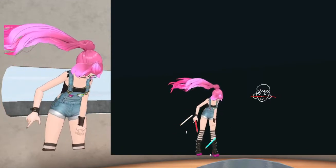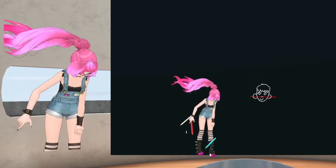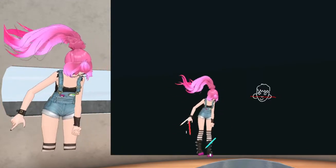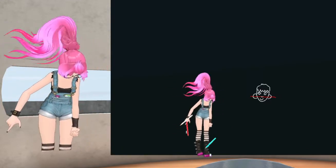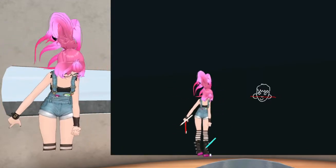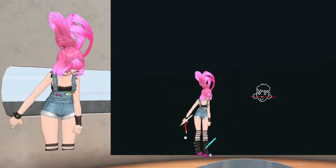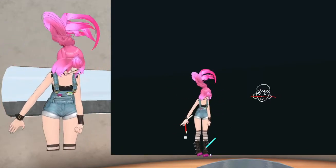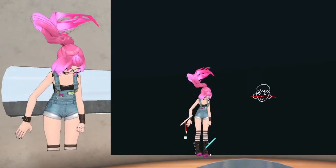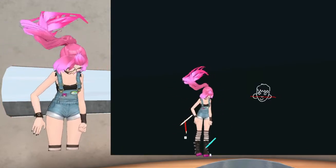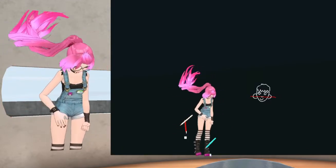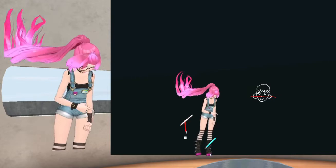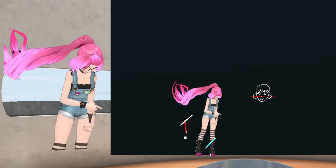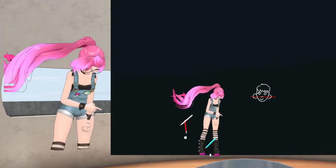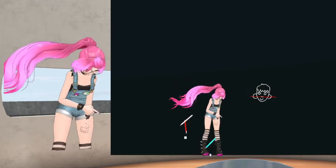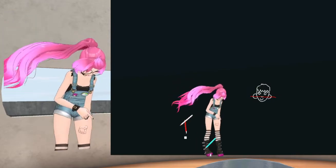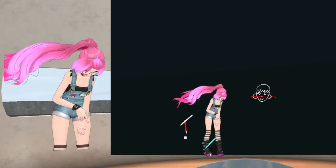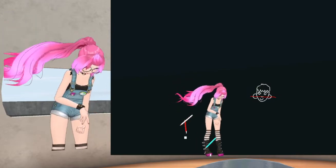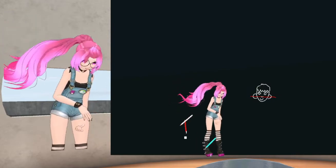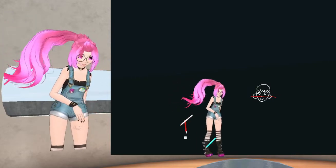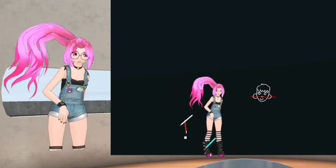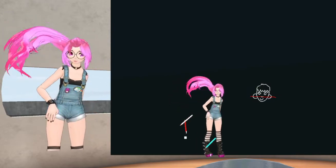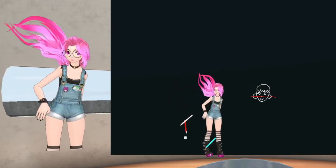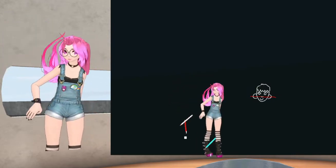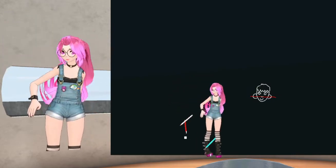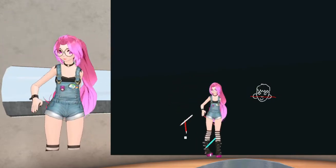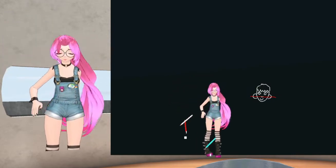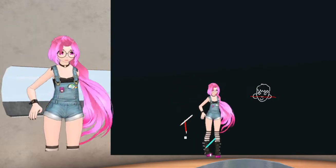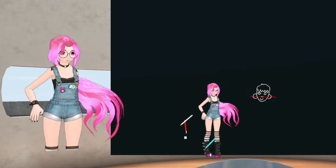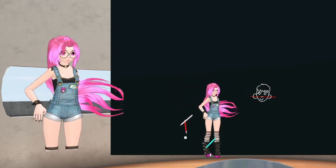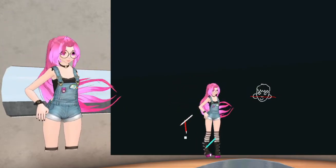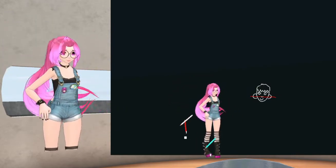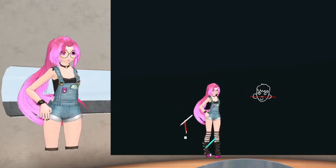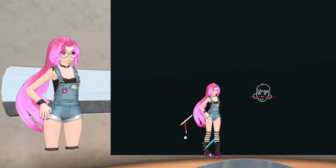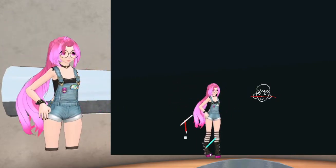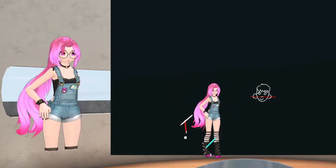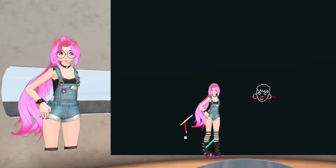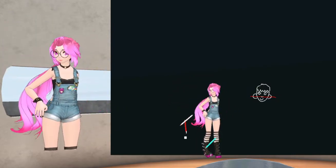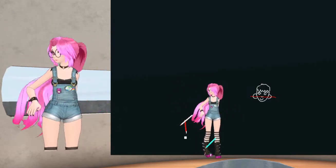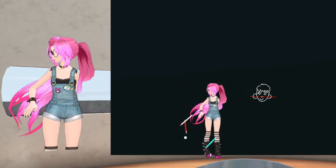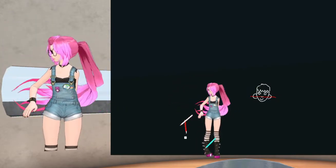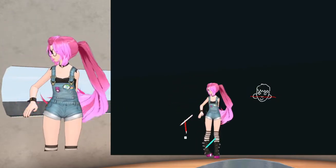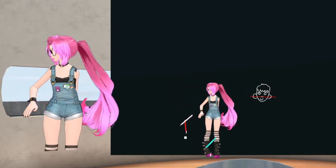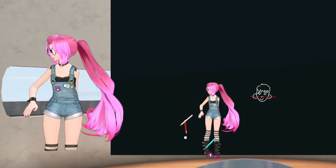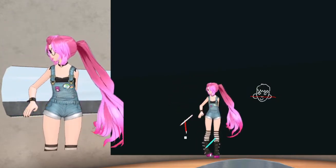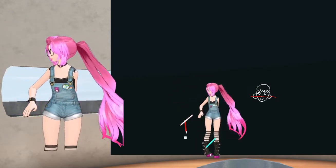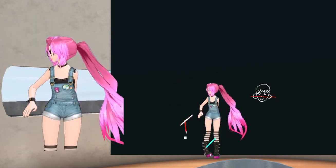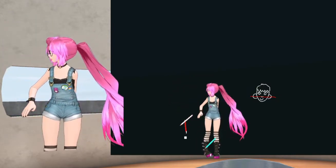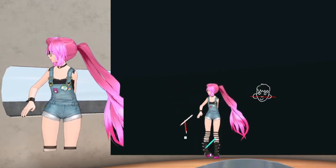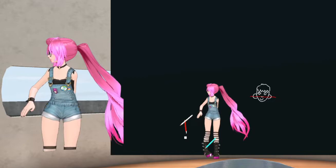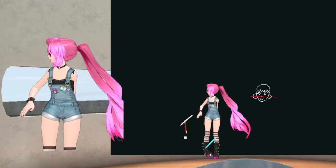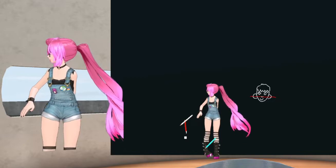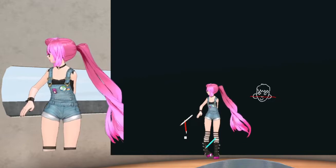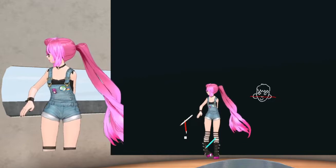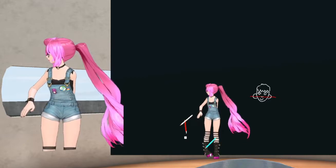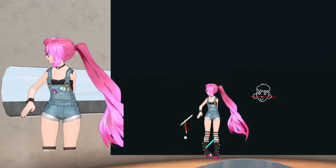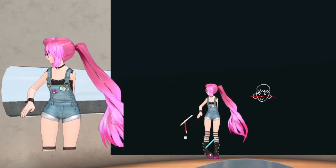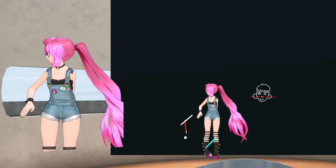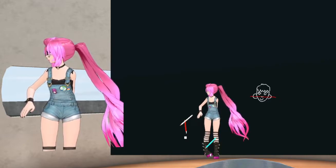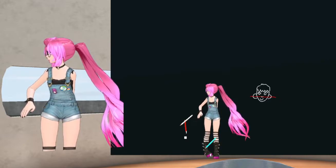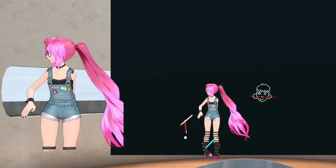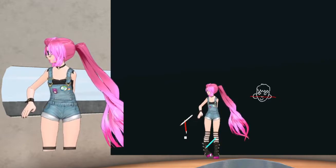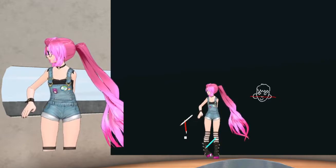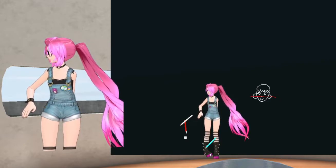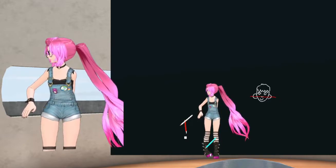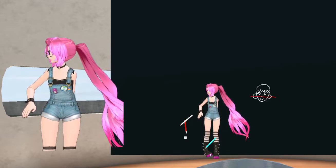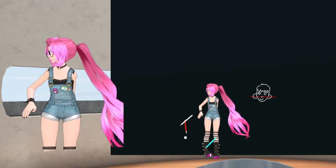does not? Because when I open my Steam, I can see it. Remove your. I think Try that turning it off, means turning it back on. And then your full